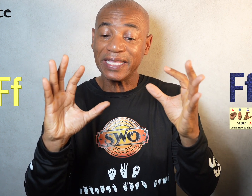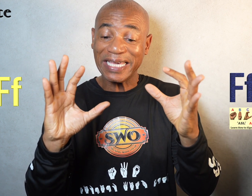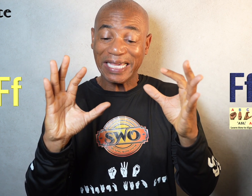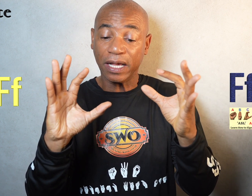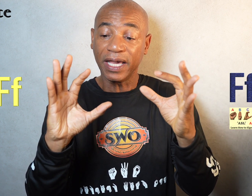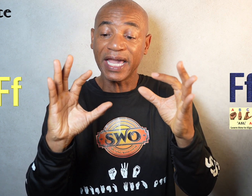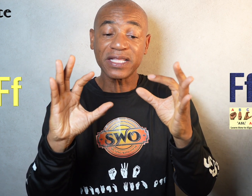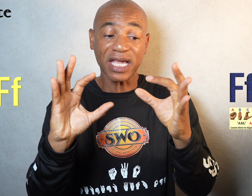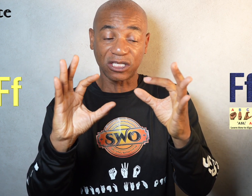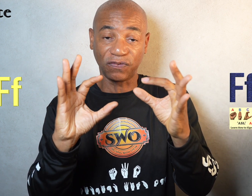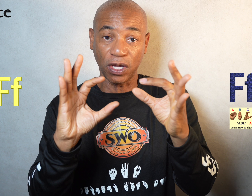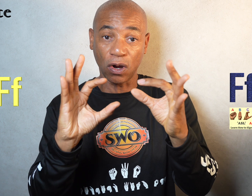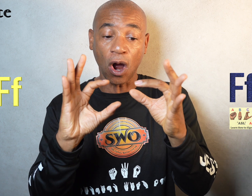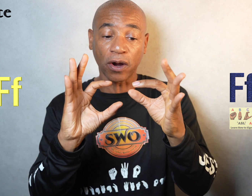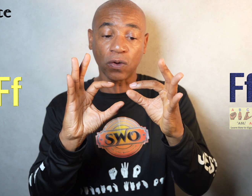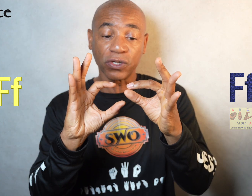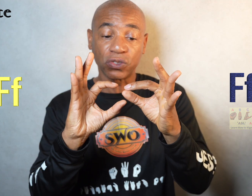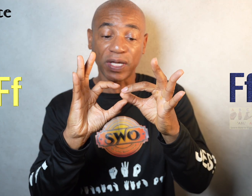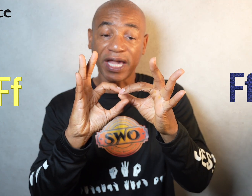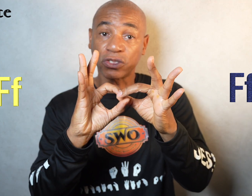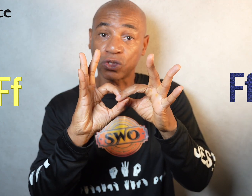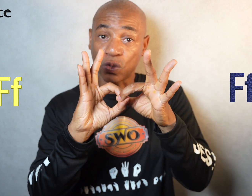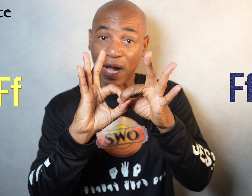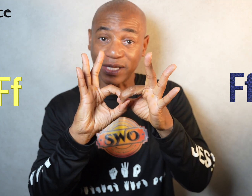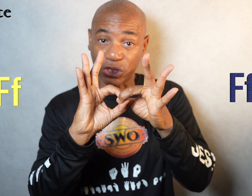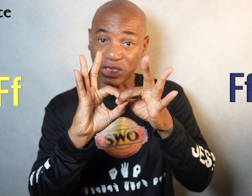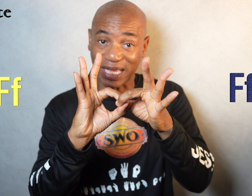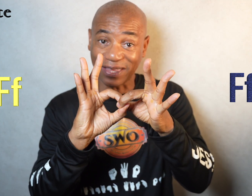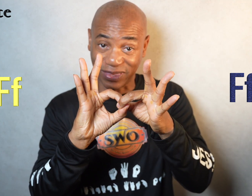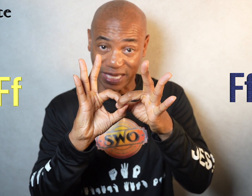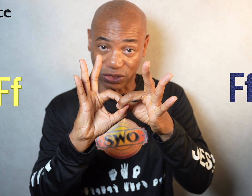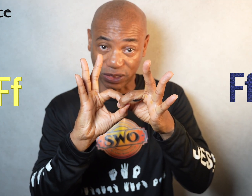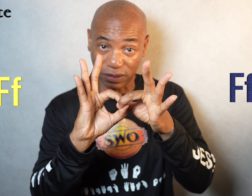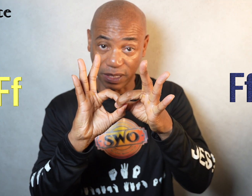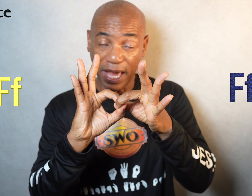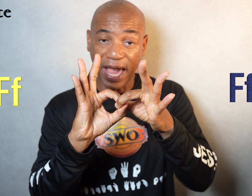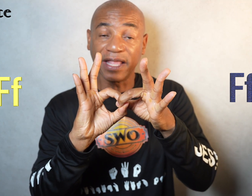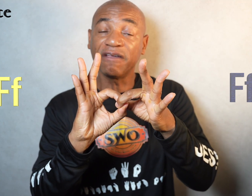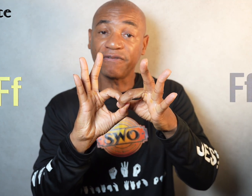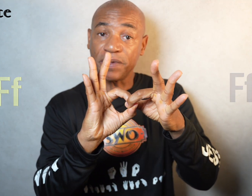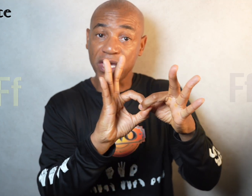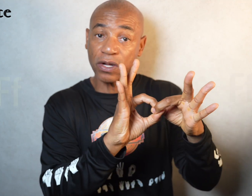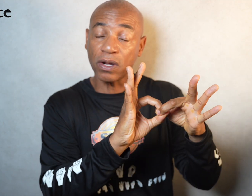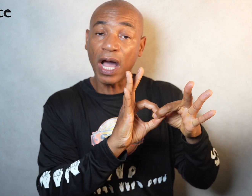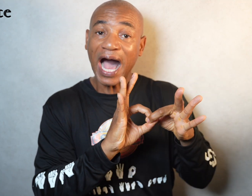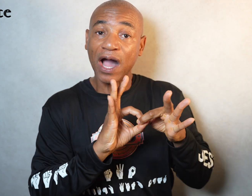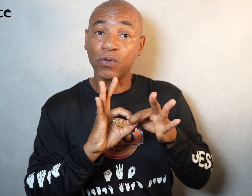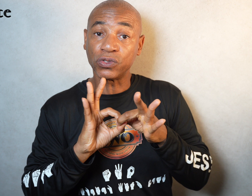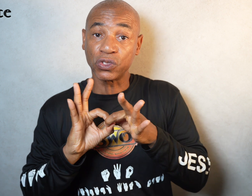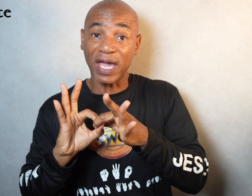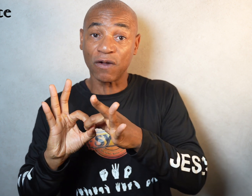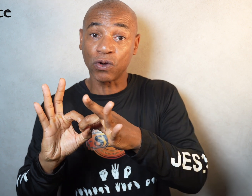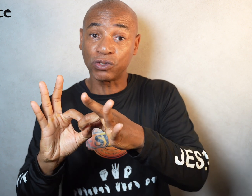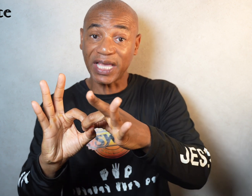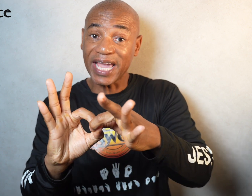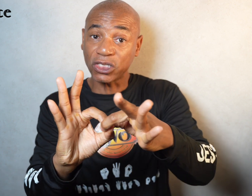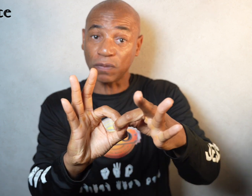the index finger are going to intertwine just like this. And then from here, I will do a rotation